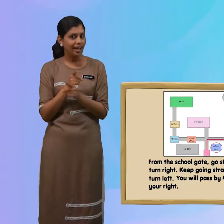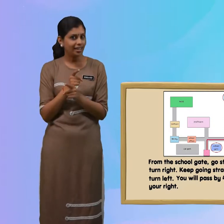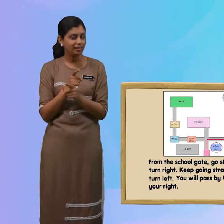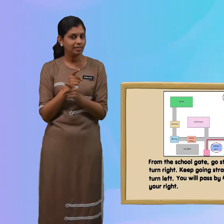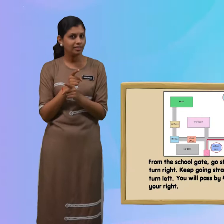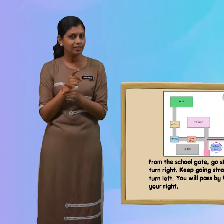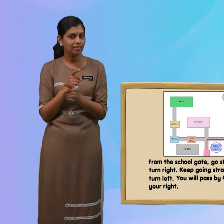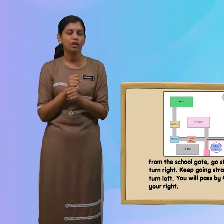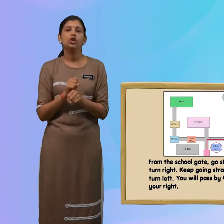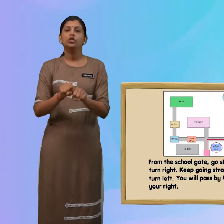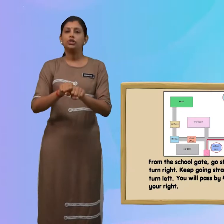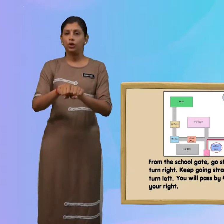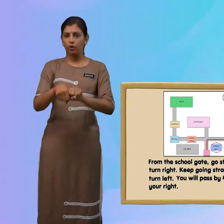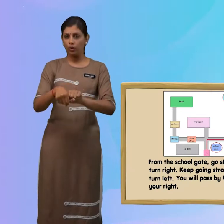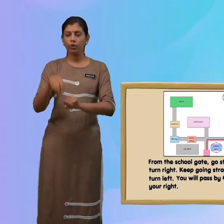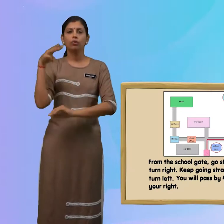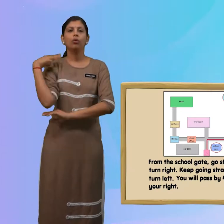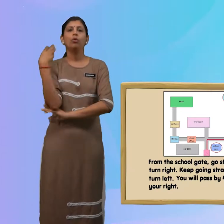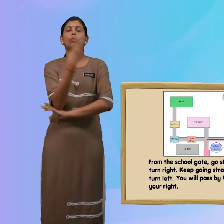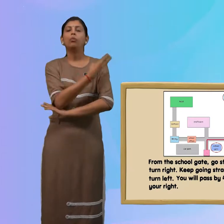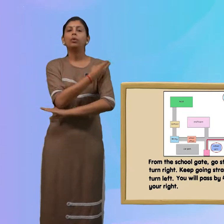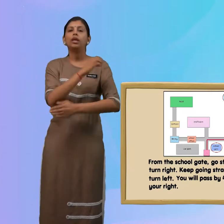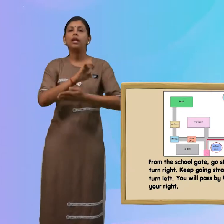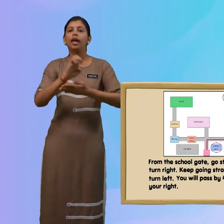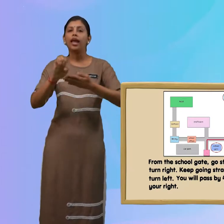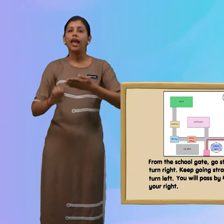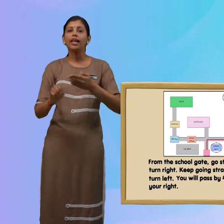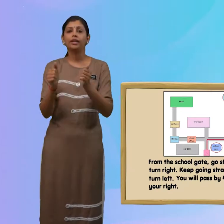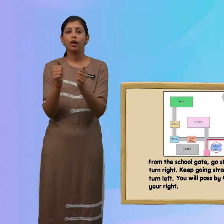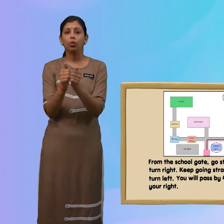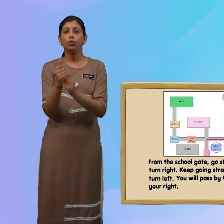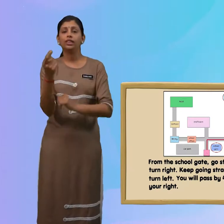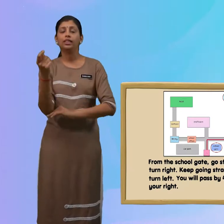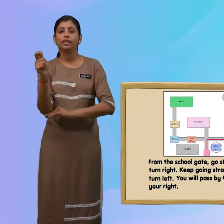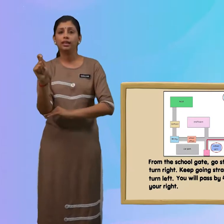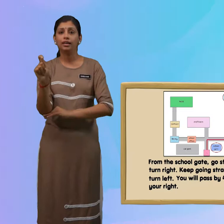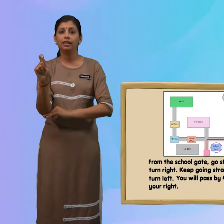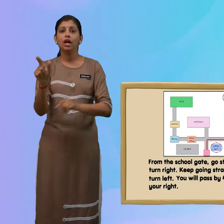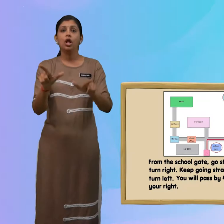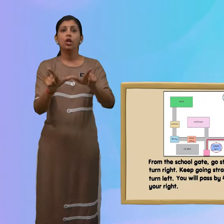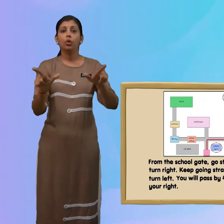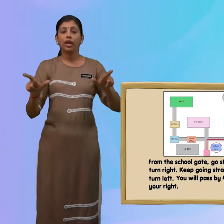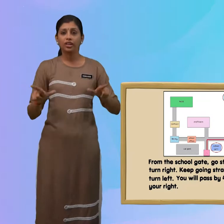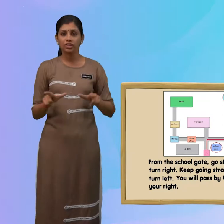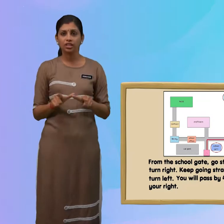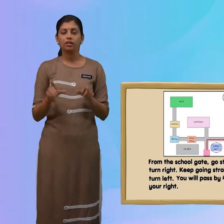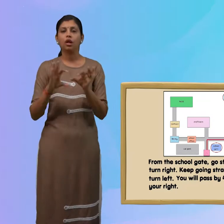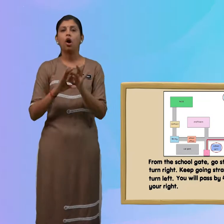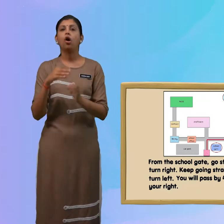right? So, we end with the location of